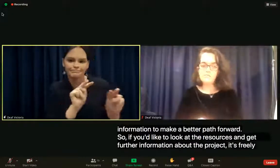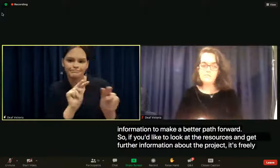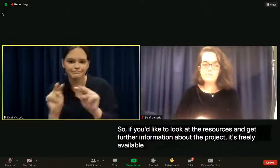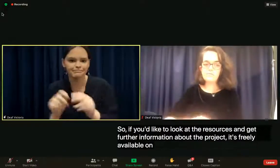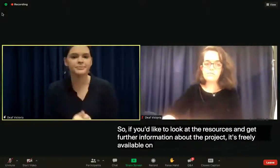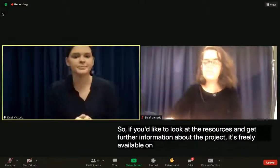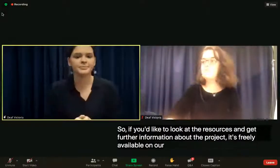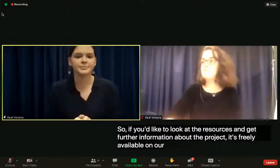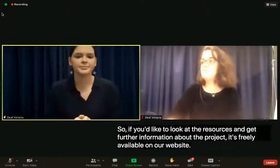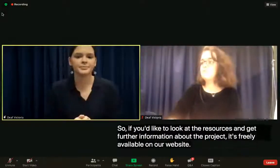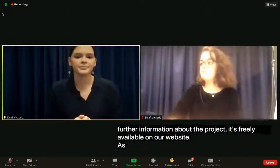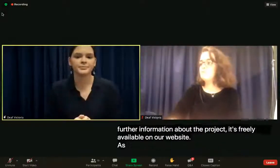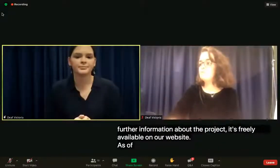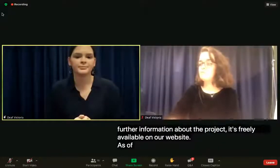uploading it there, so please do have a look.